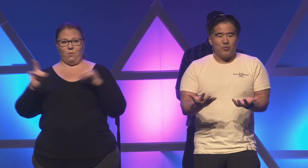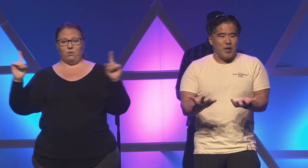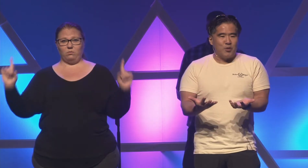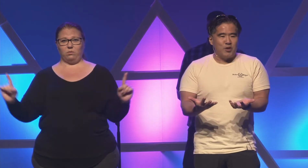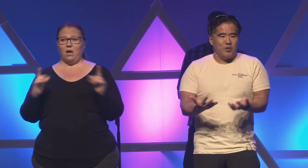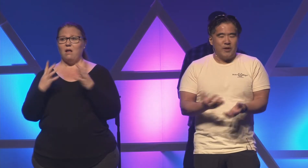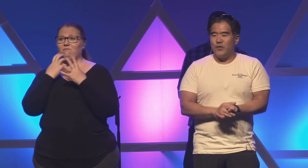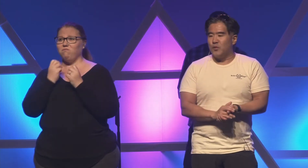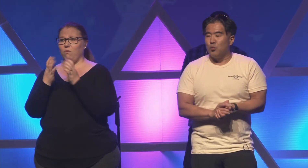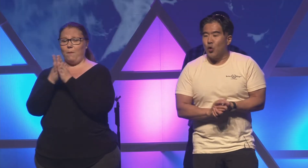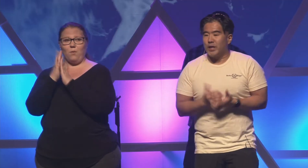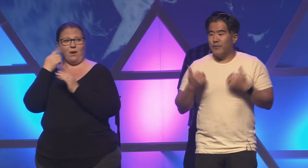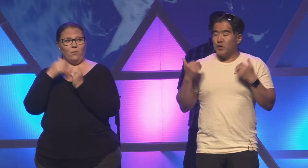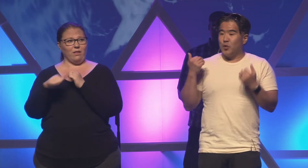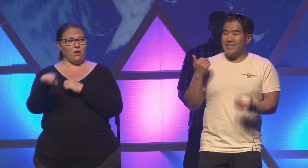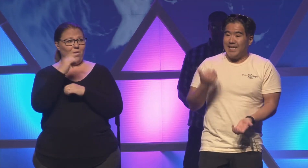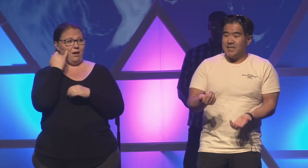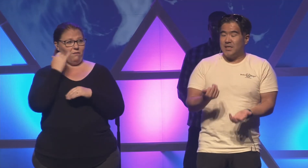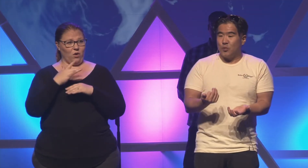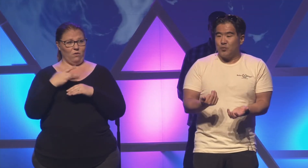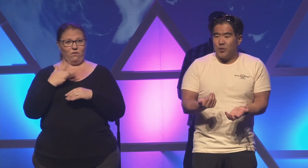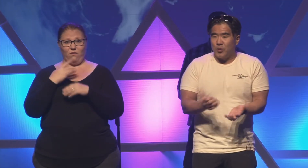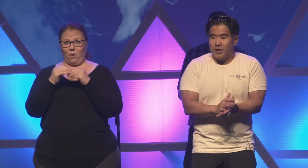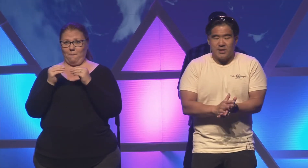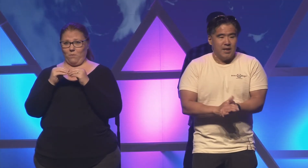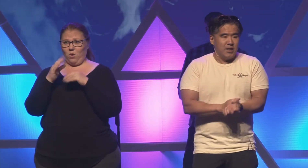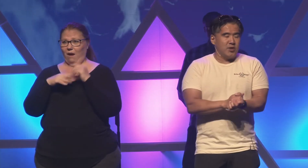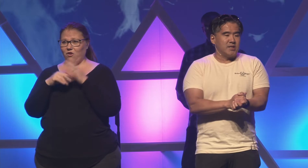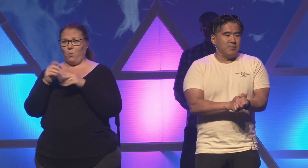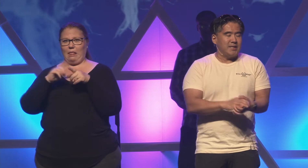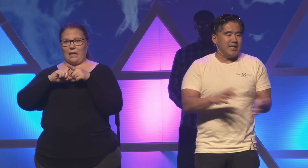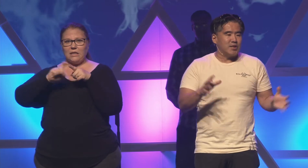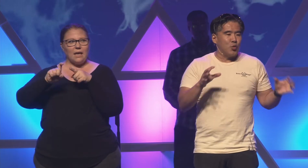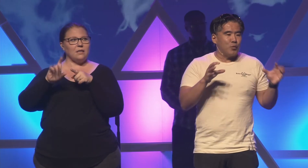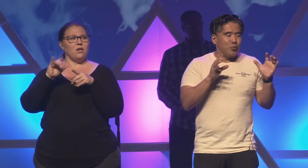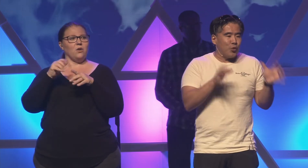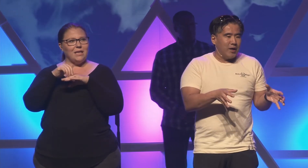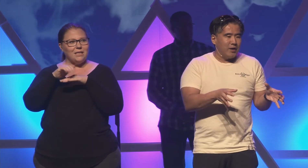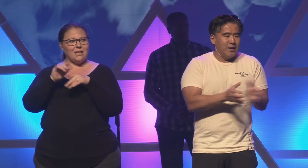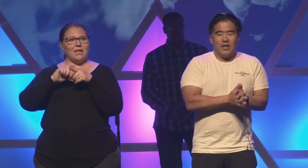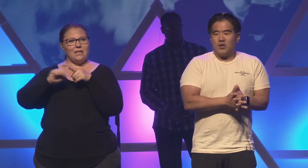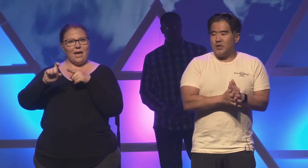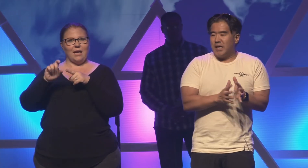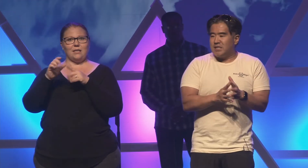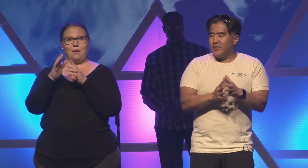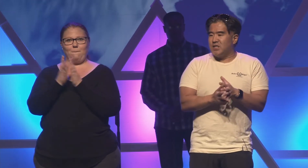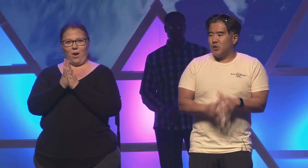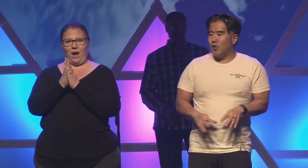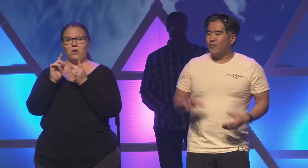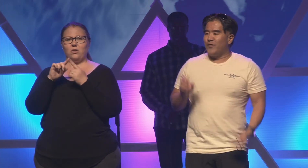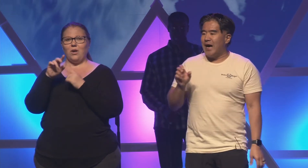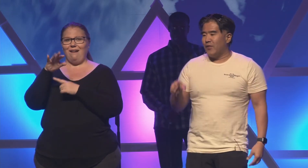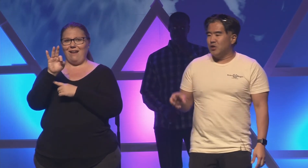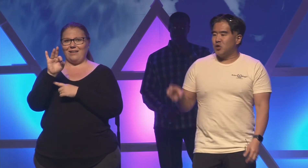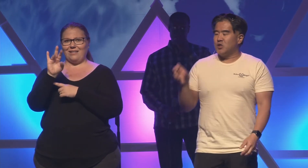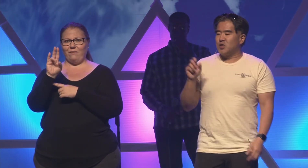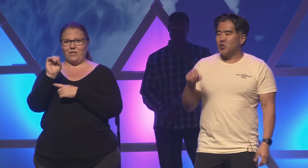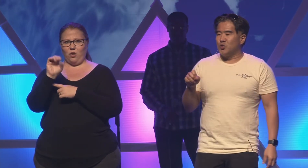able to pray with you. If you feel more comfortable texting your prayer requests, you can simply text the word prayer to